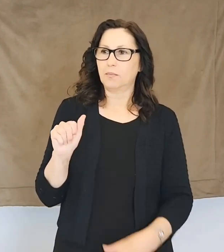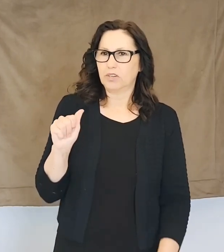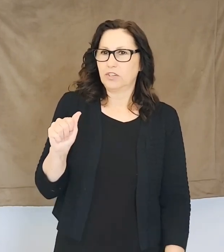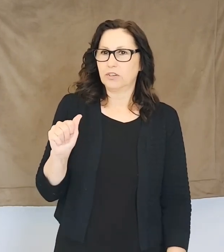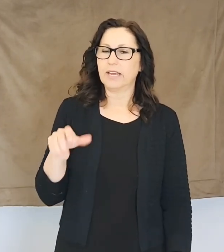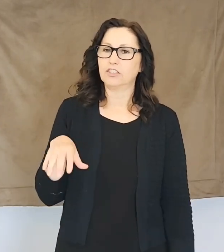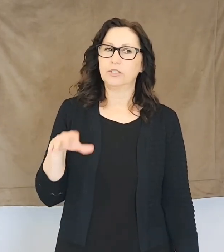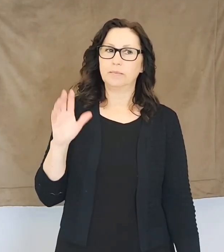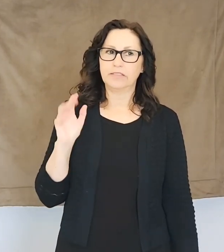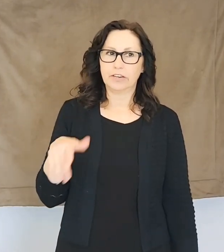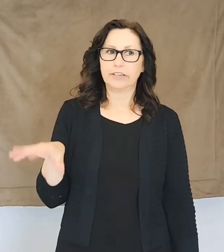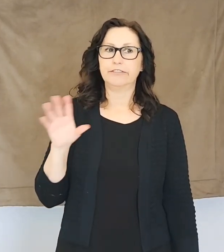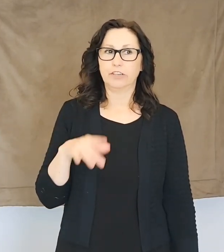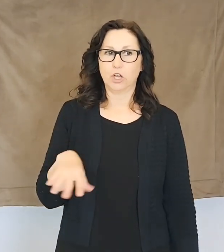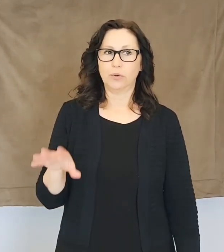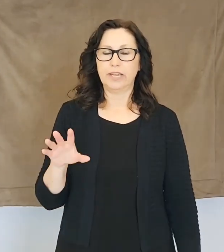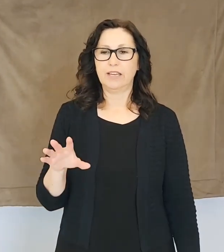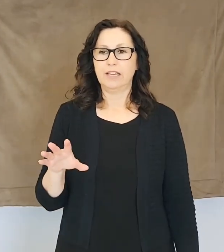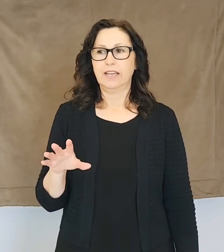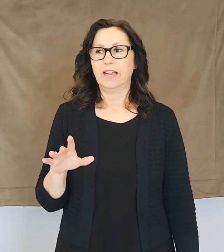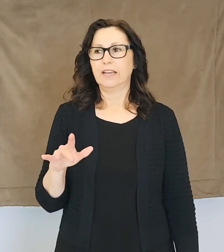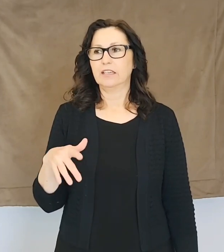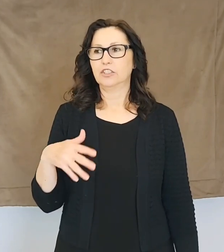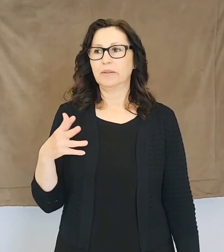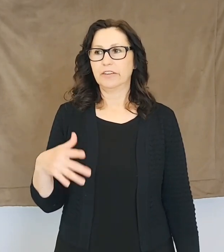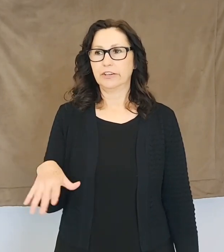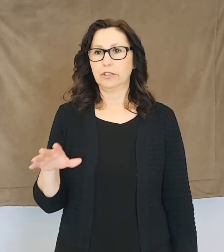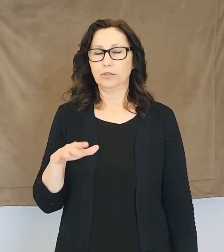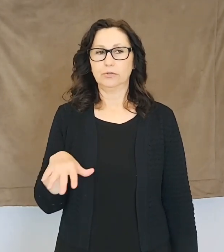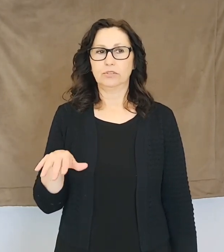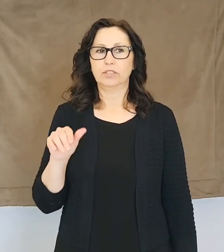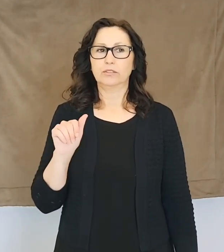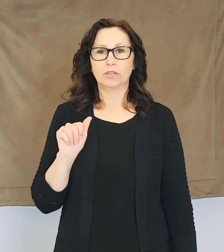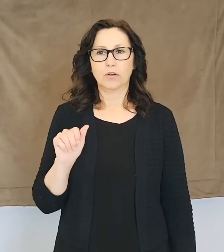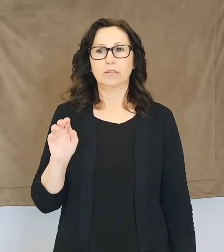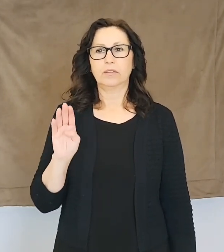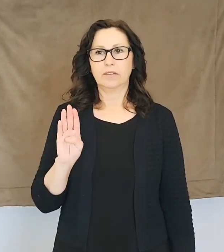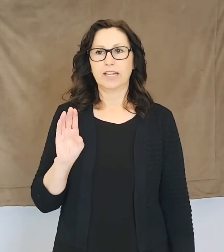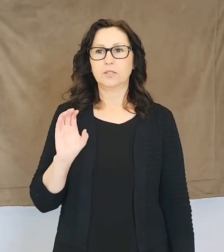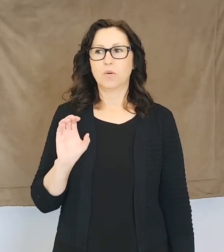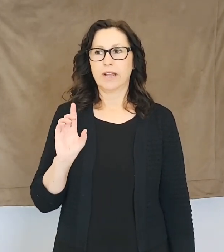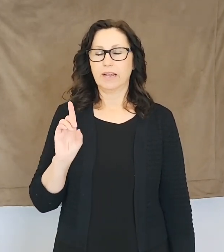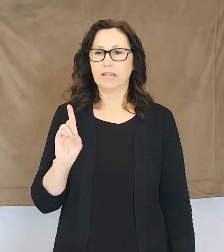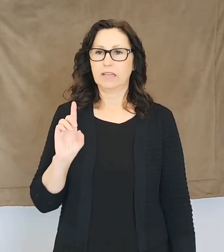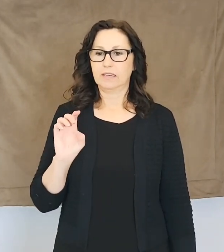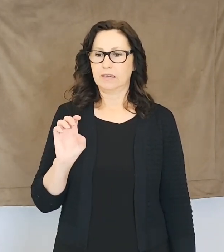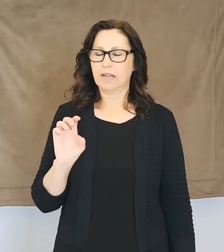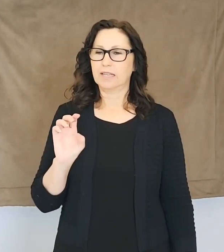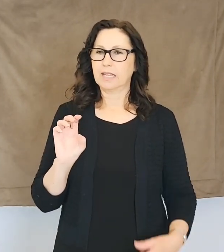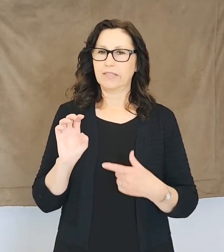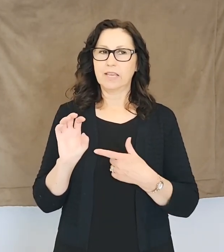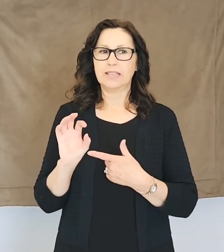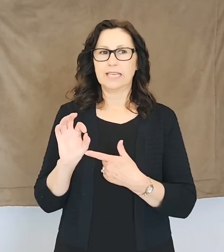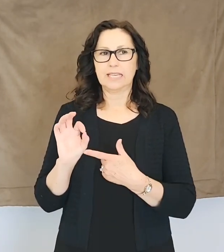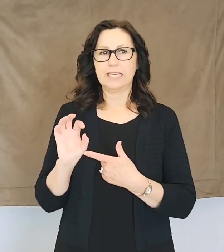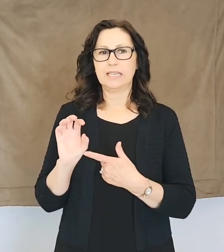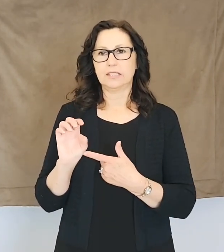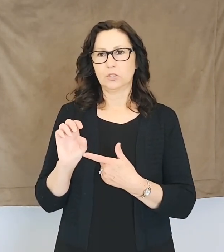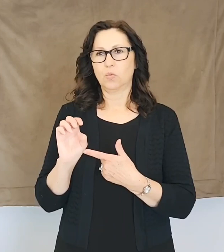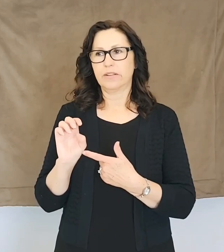when you're, it should be very flowy and it should be very loose. So that's why I think the E is the one